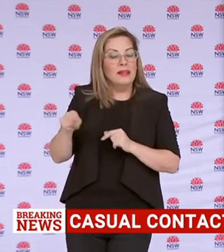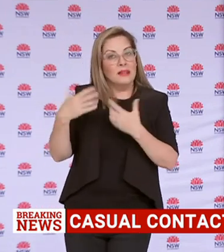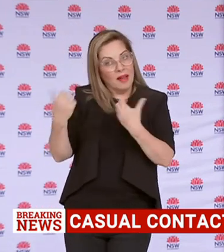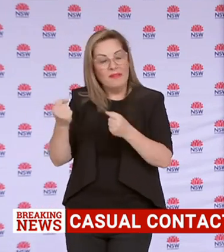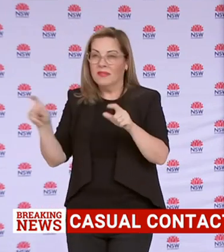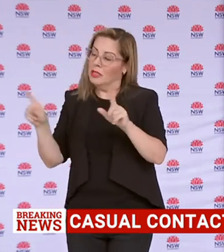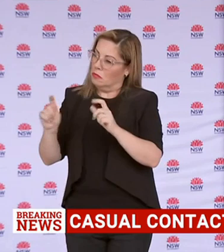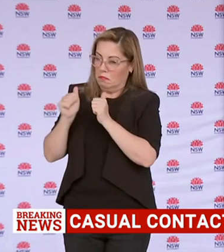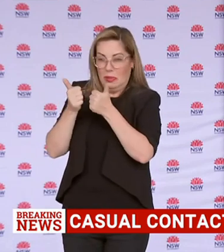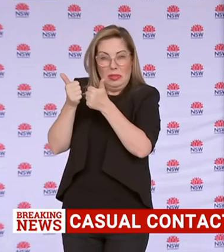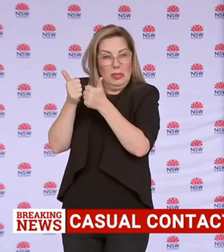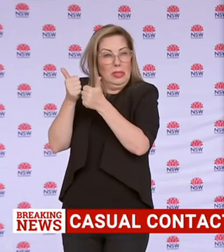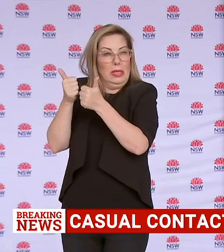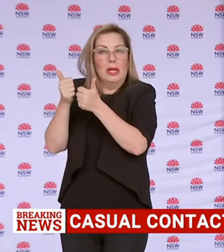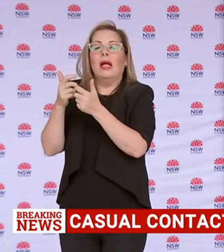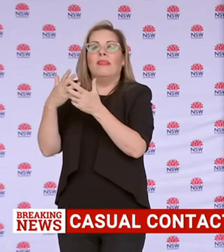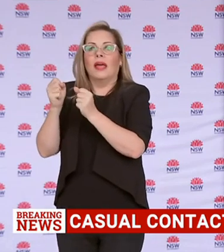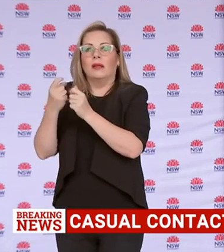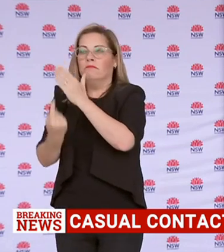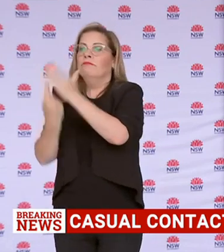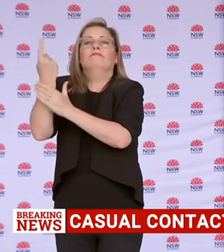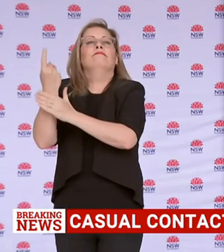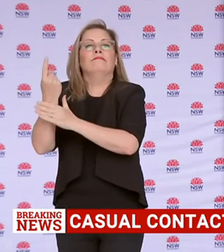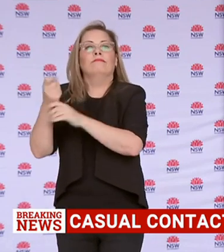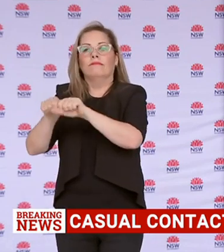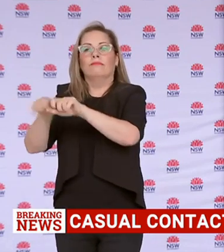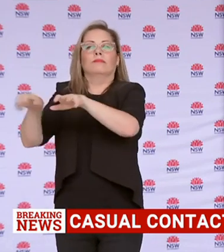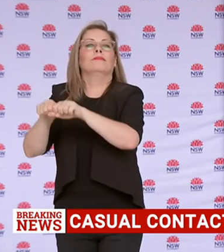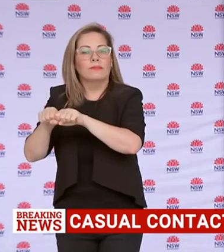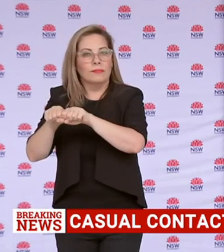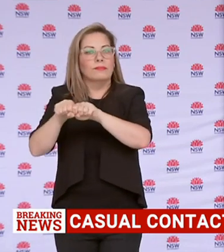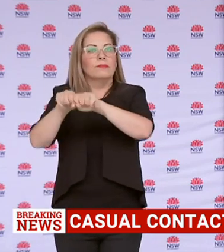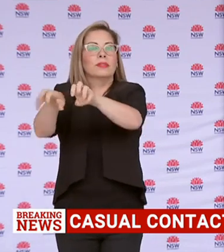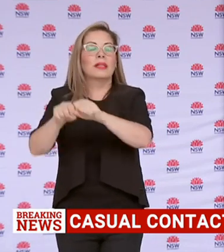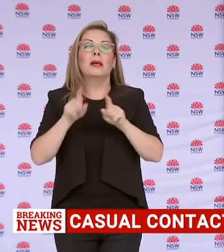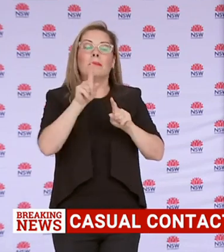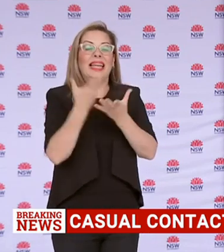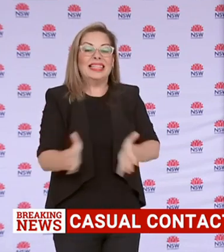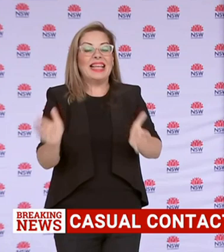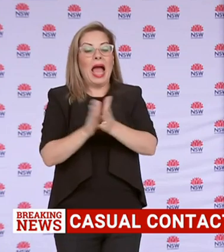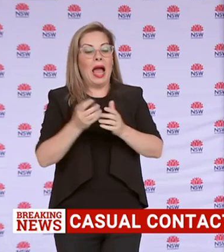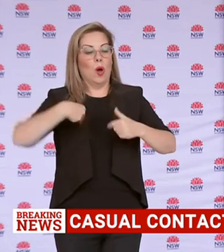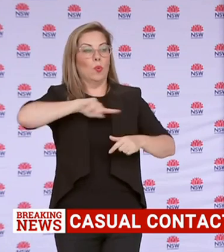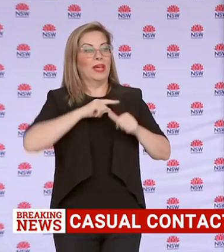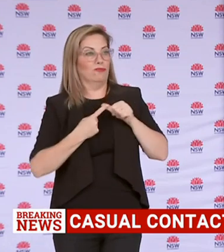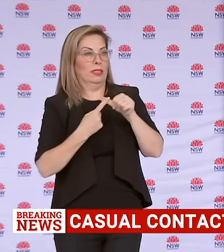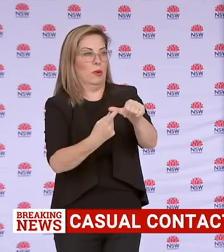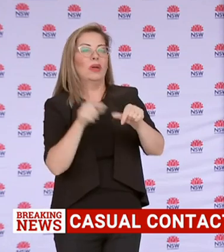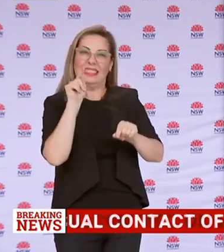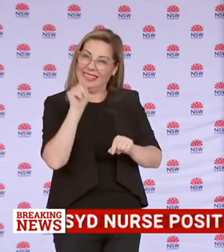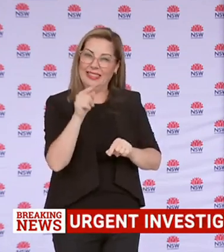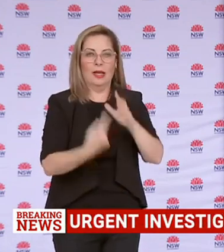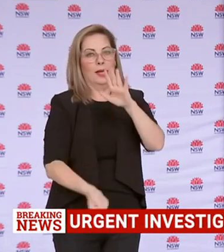as well. It is also about how you surveil, pick them up and respond to them that is important. I think